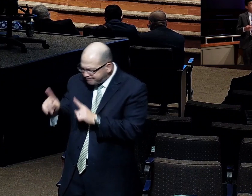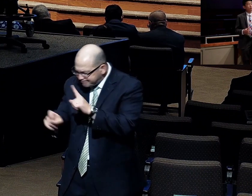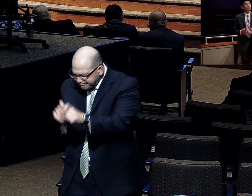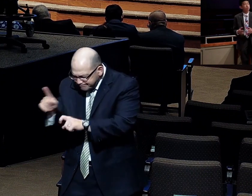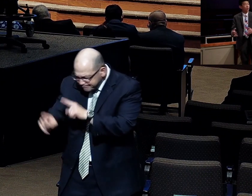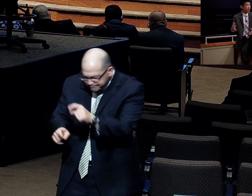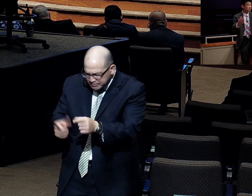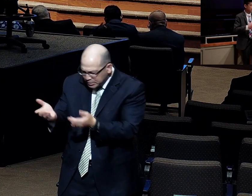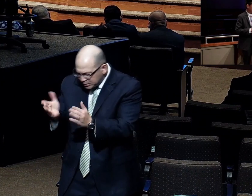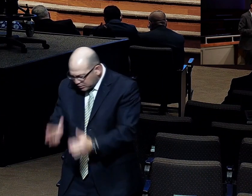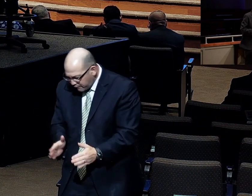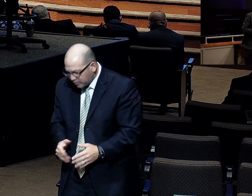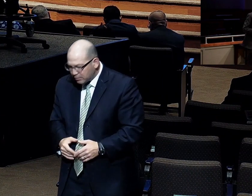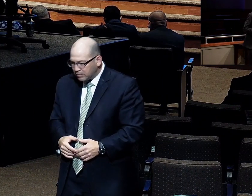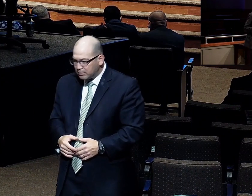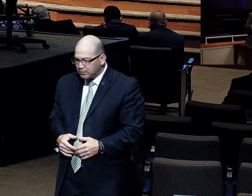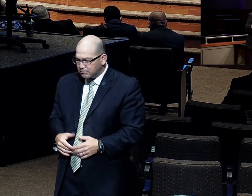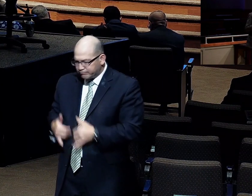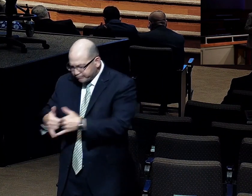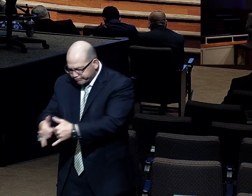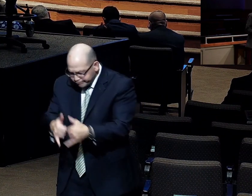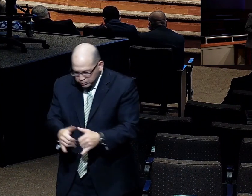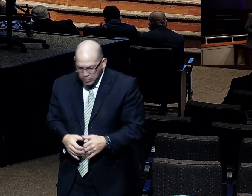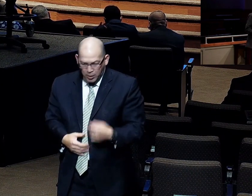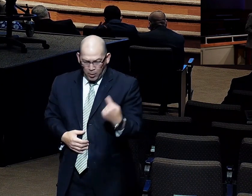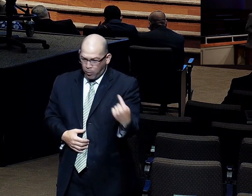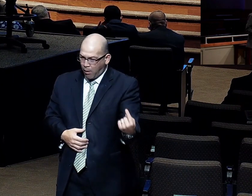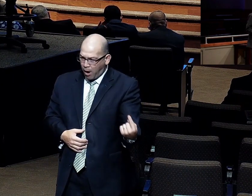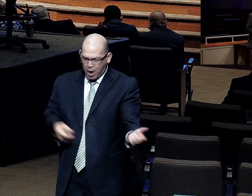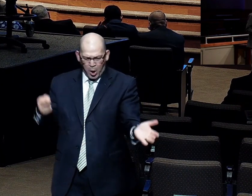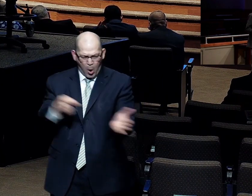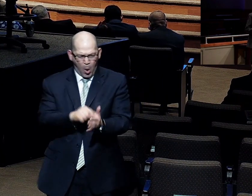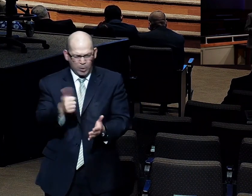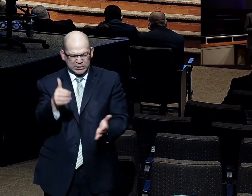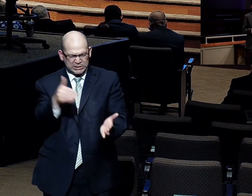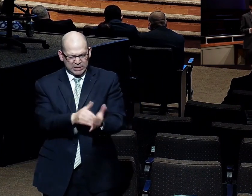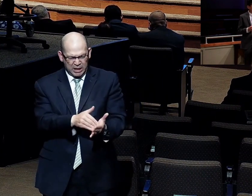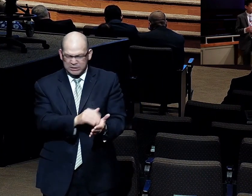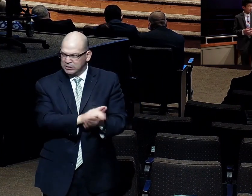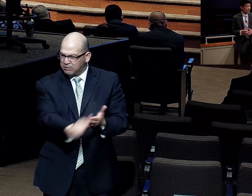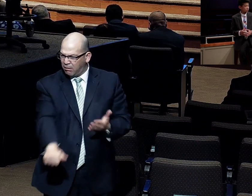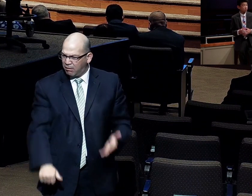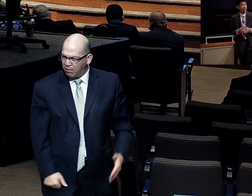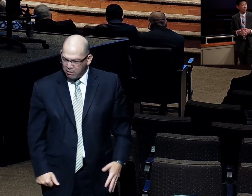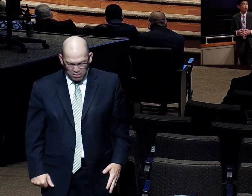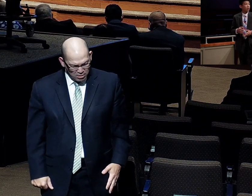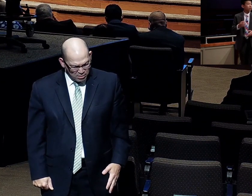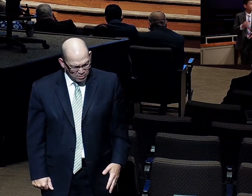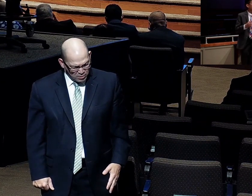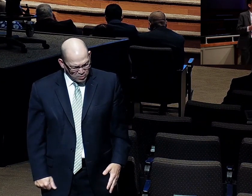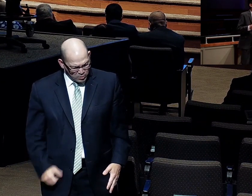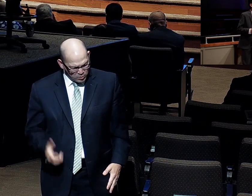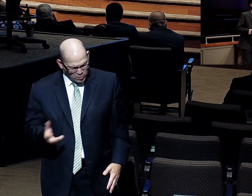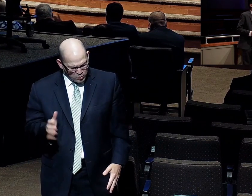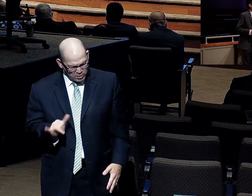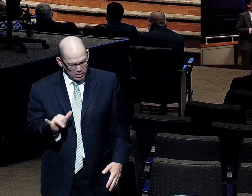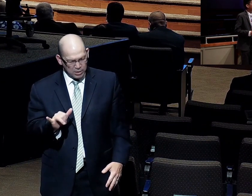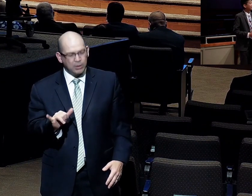begun to reckon, one was brought unto him, which owed him 10,000 talents. 10,000 talents today is worth about